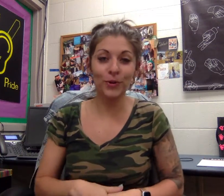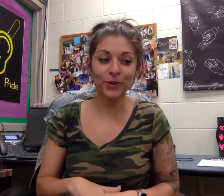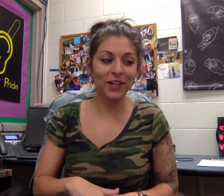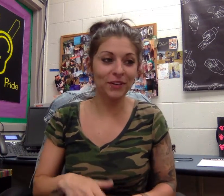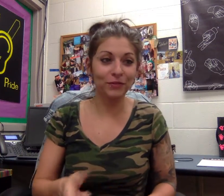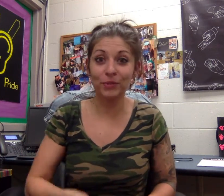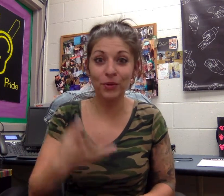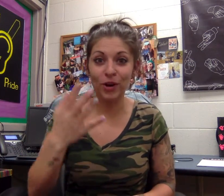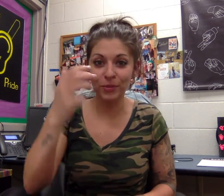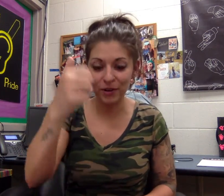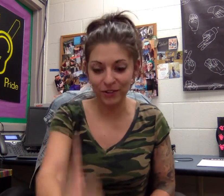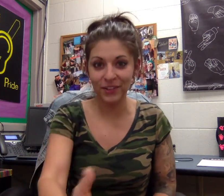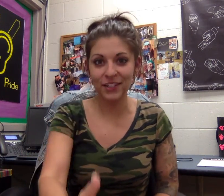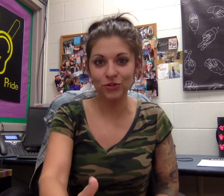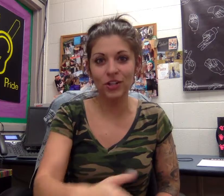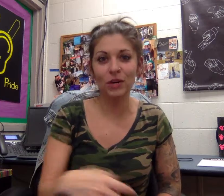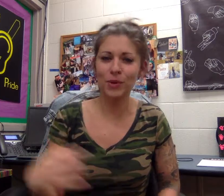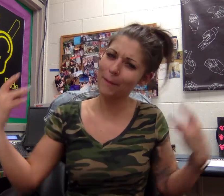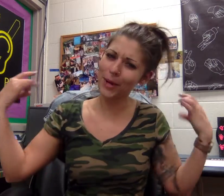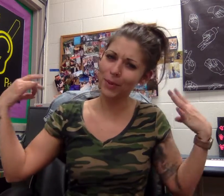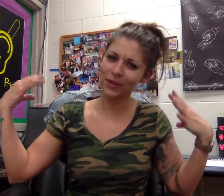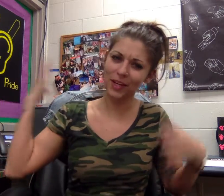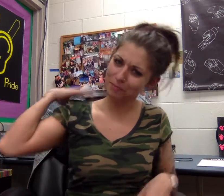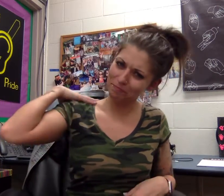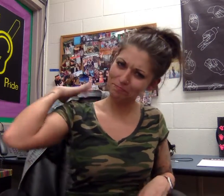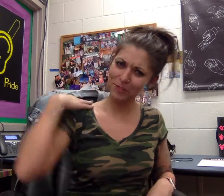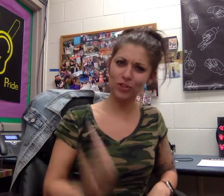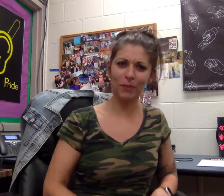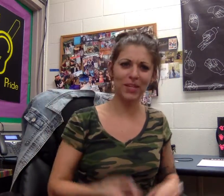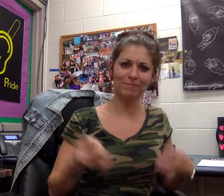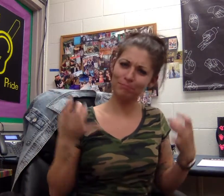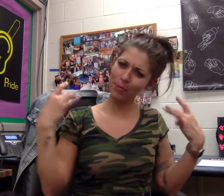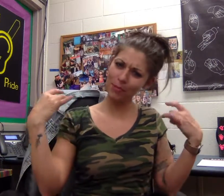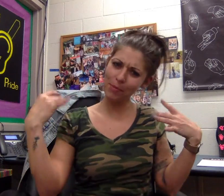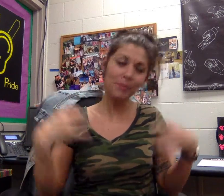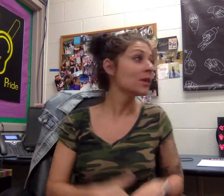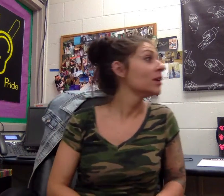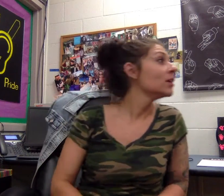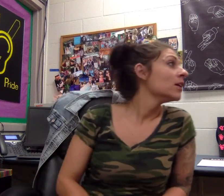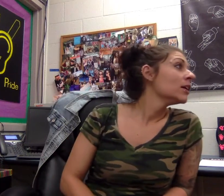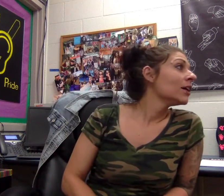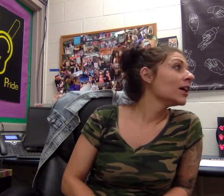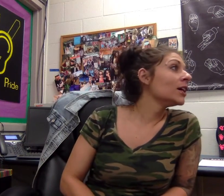like flipping a water bottle and it lands straight up like good job me um